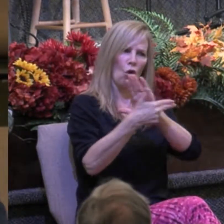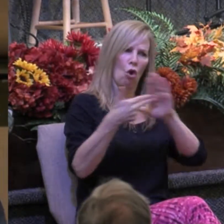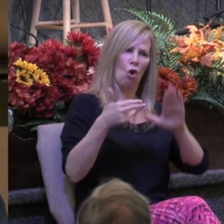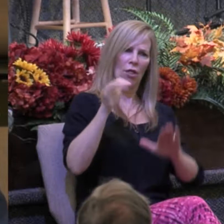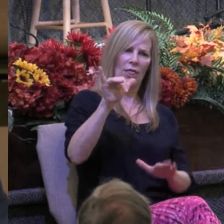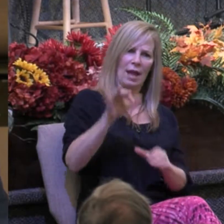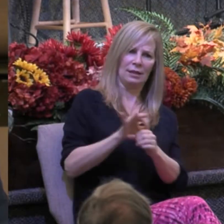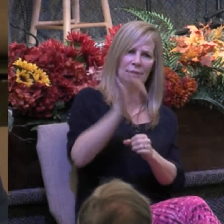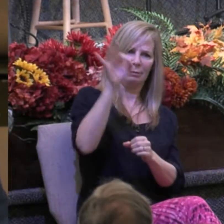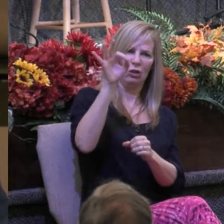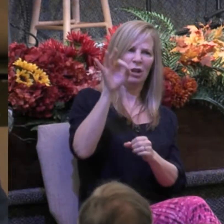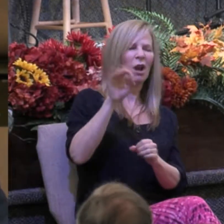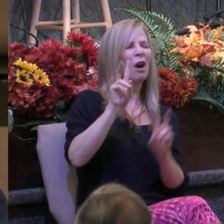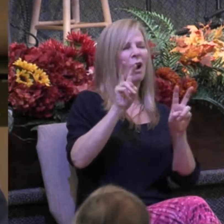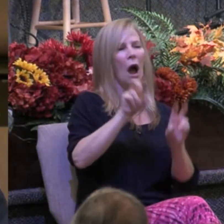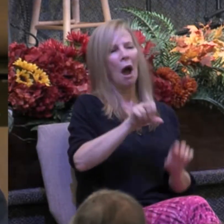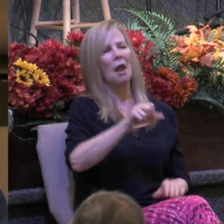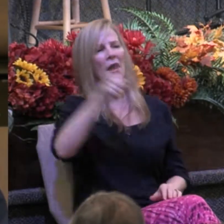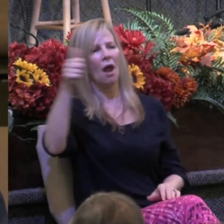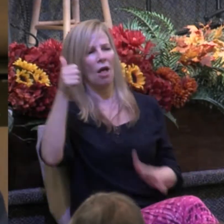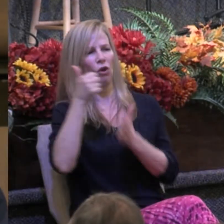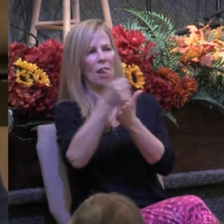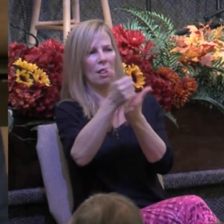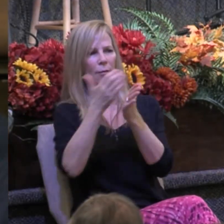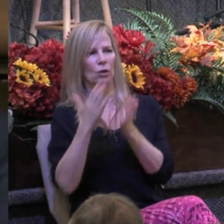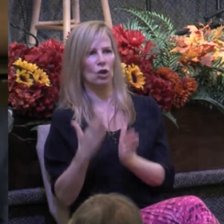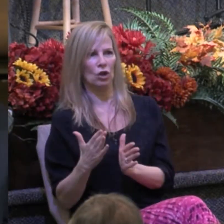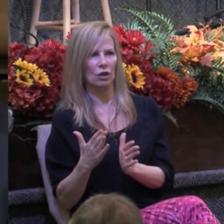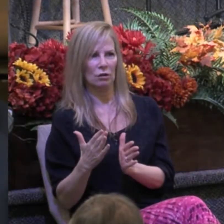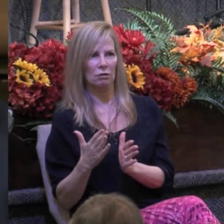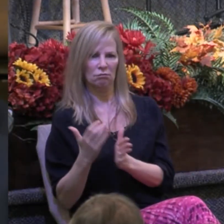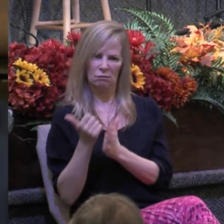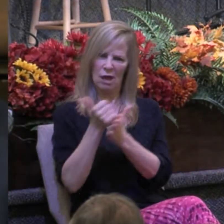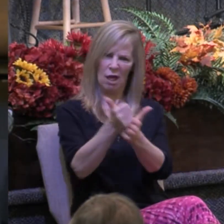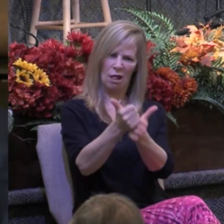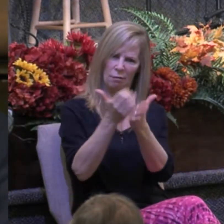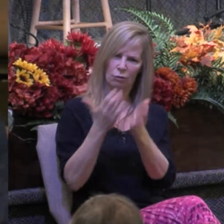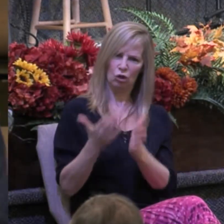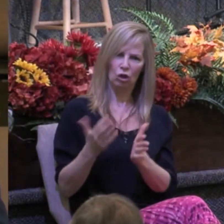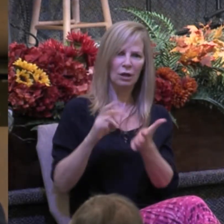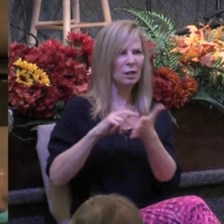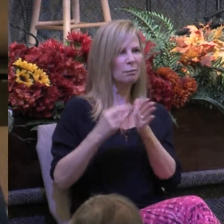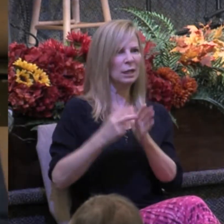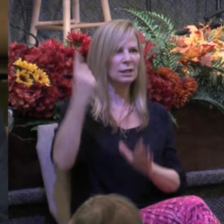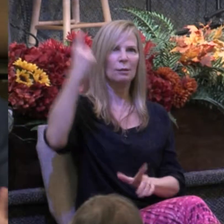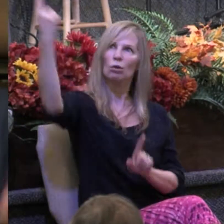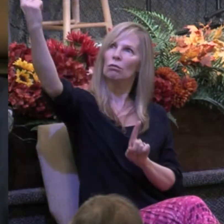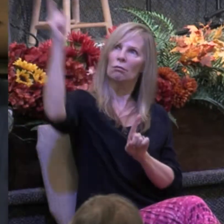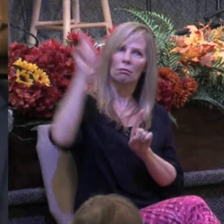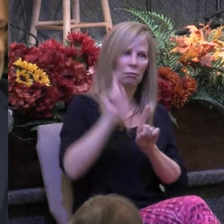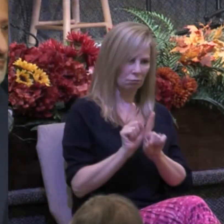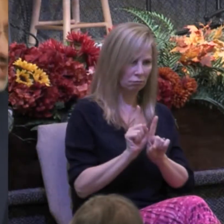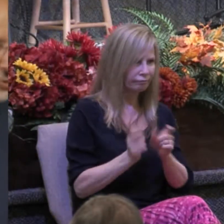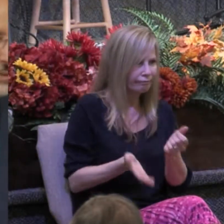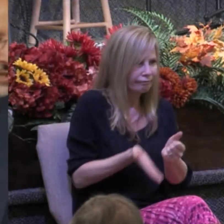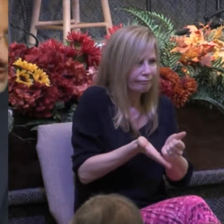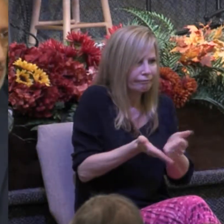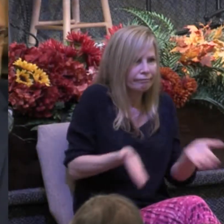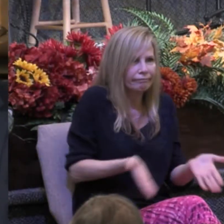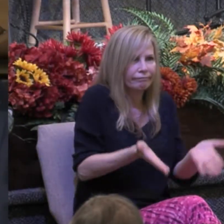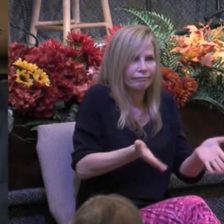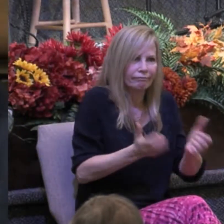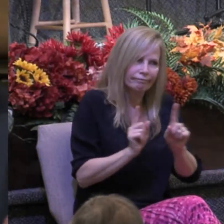another helper, with the word helper meaning someone who comes alongside to help someone. That's what it